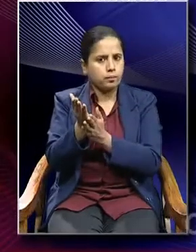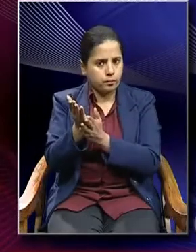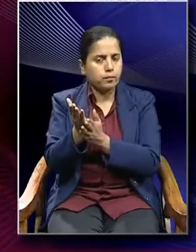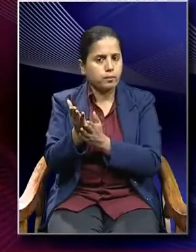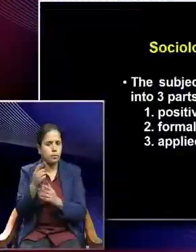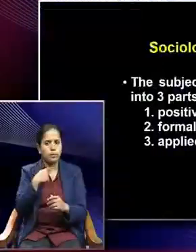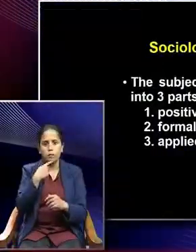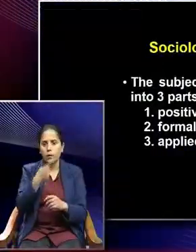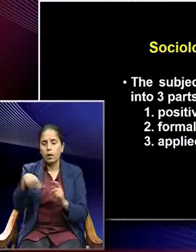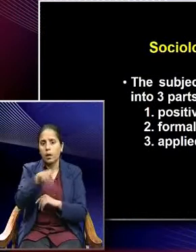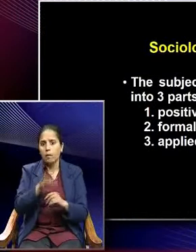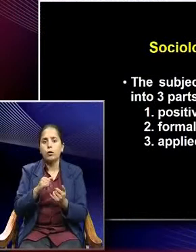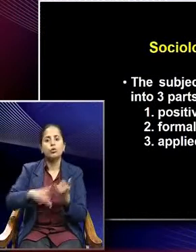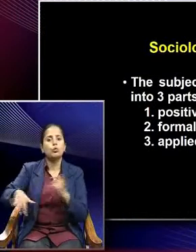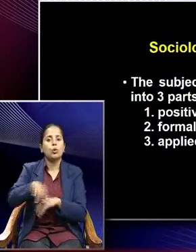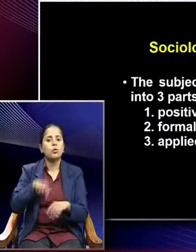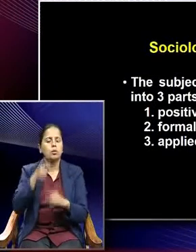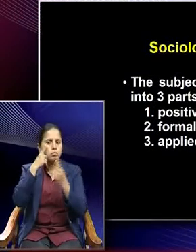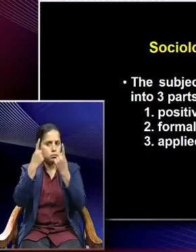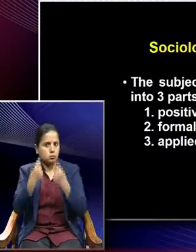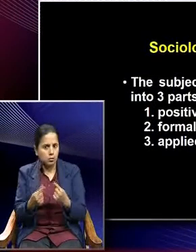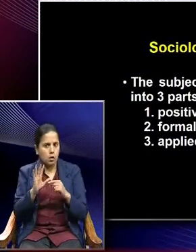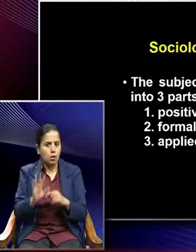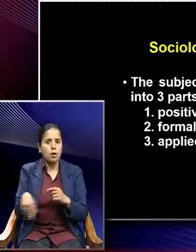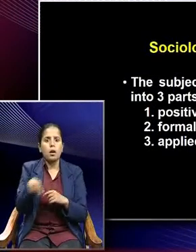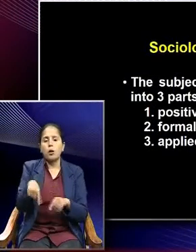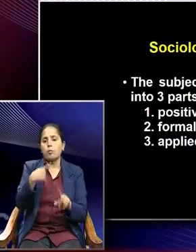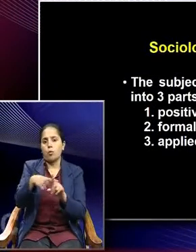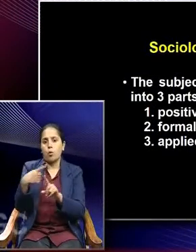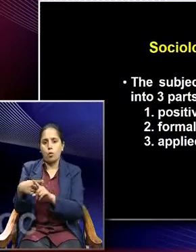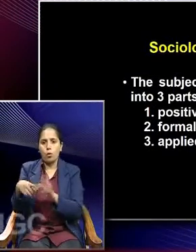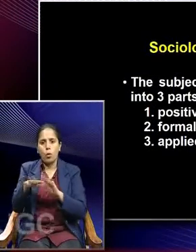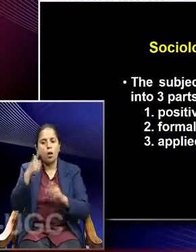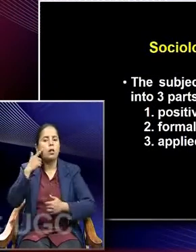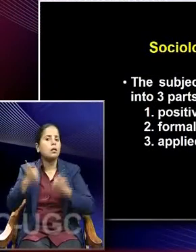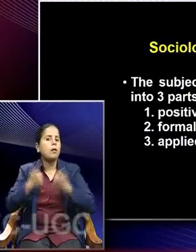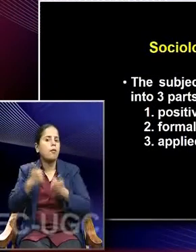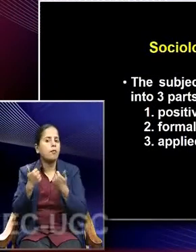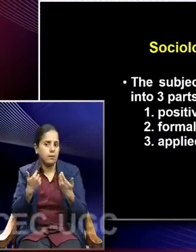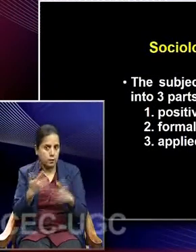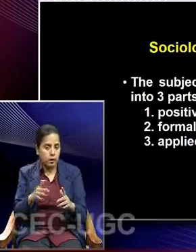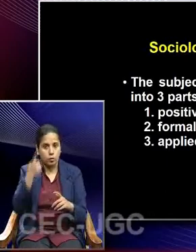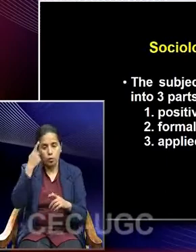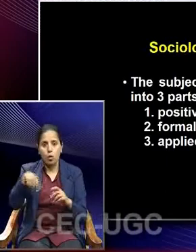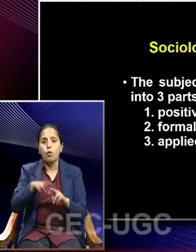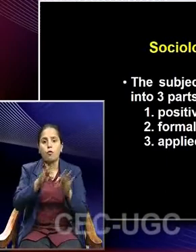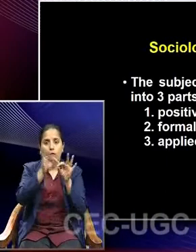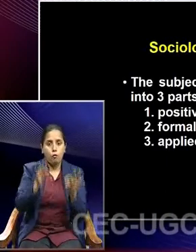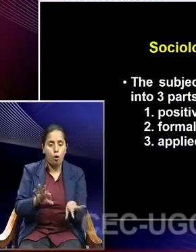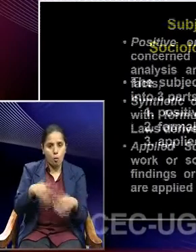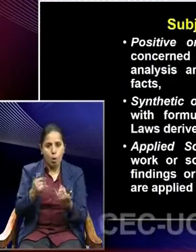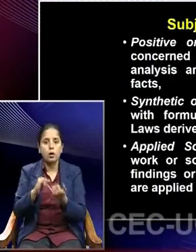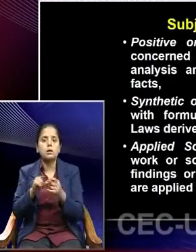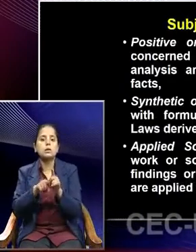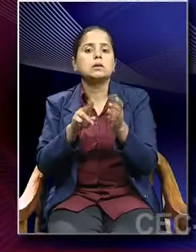were part of the sociological analysis were positive or experimental, formal or synthetic,